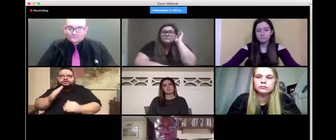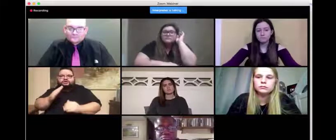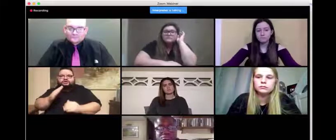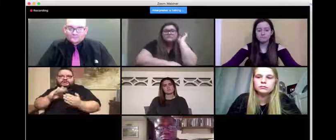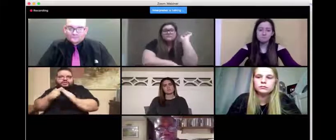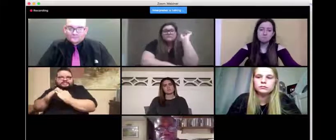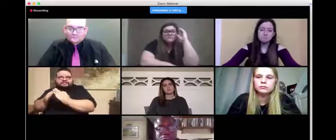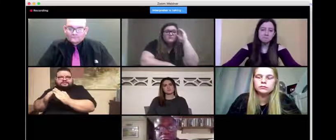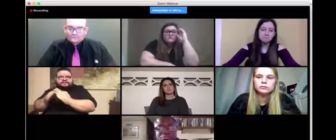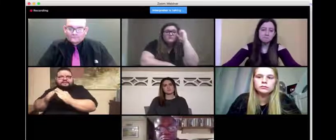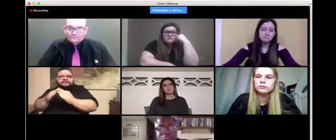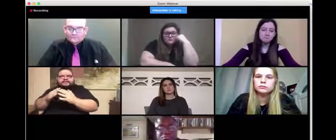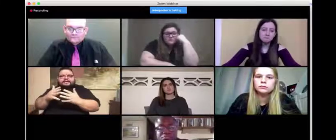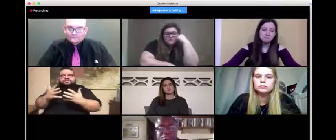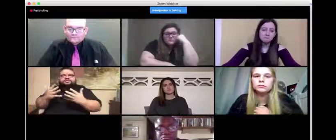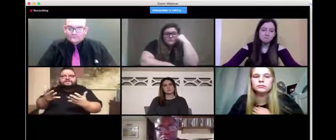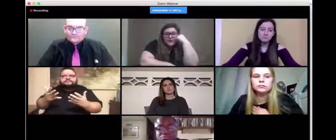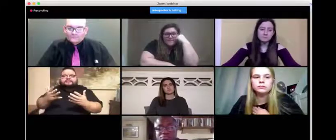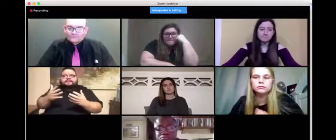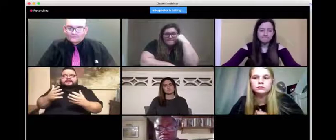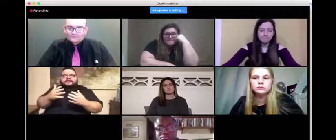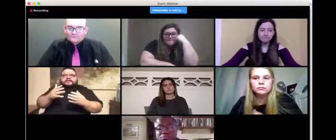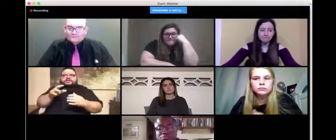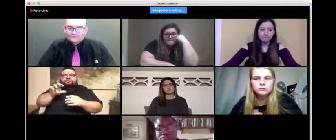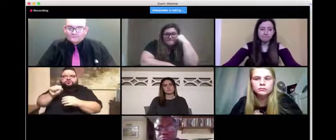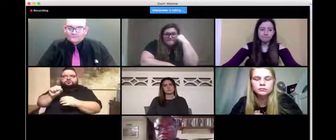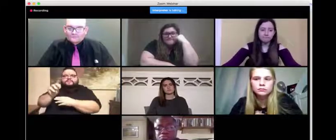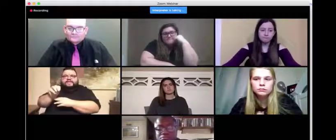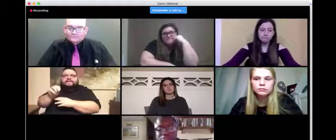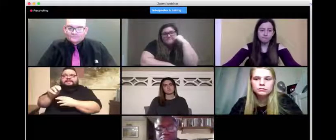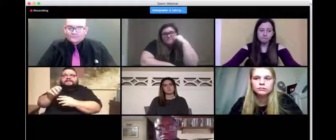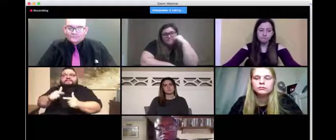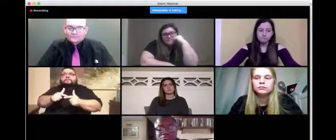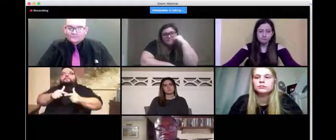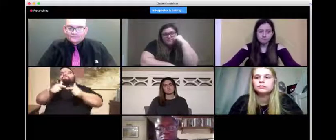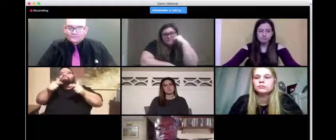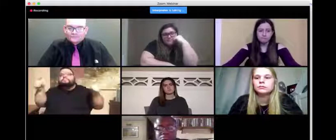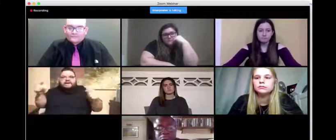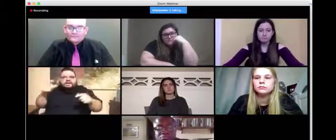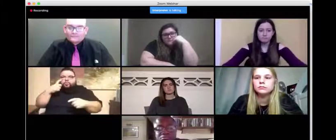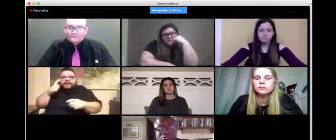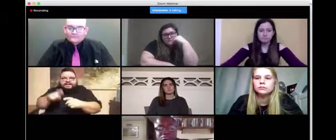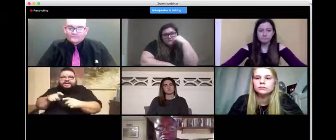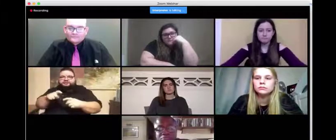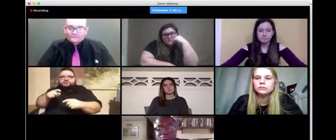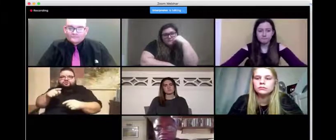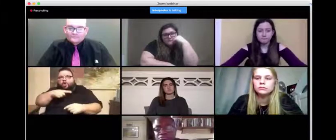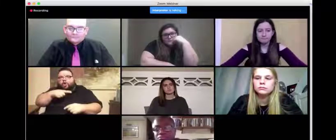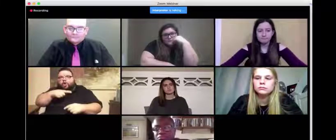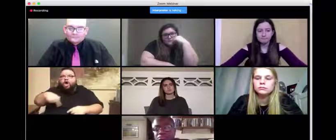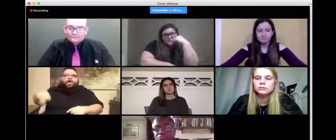is a hugely recognized all around the world and noticing us a lot more now.